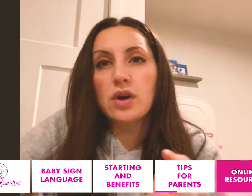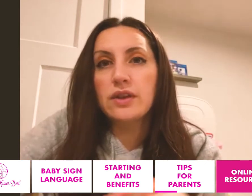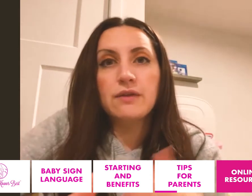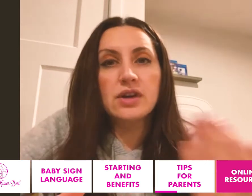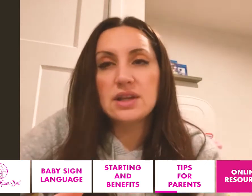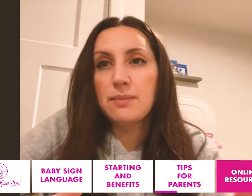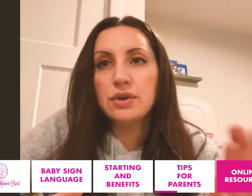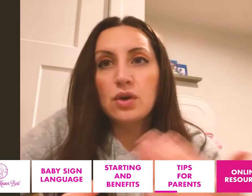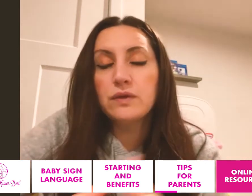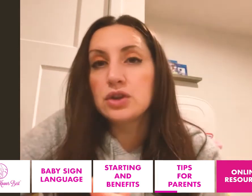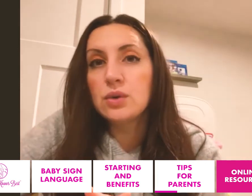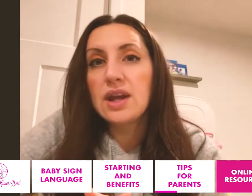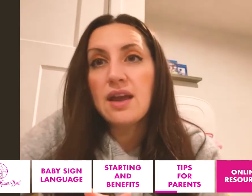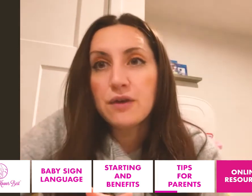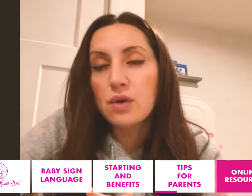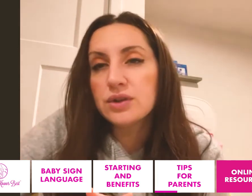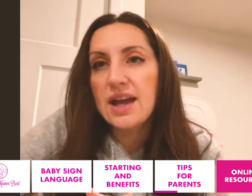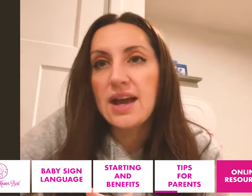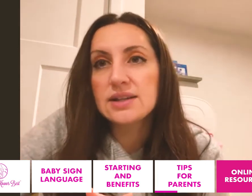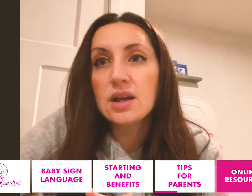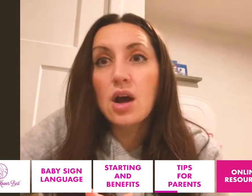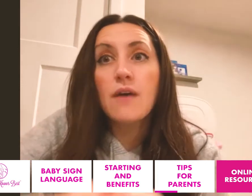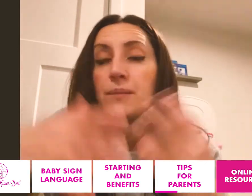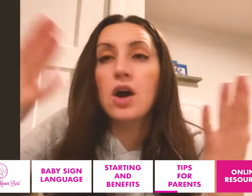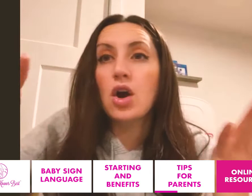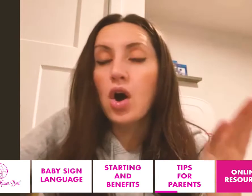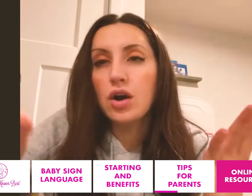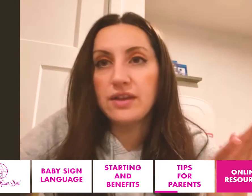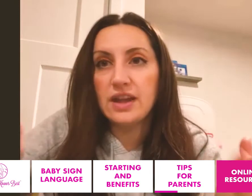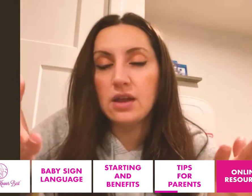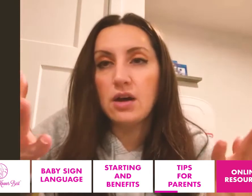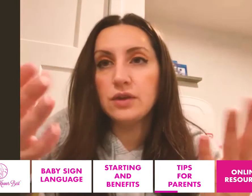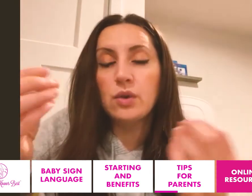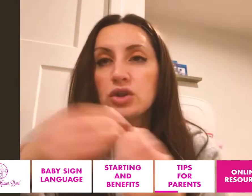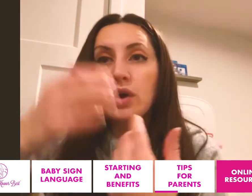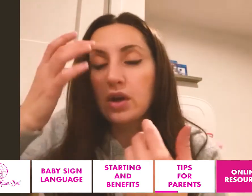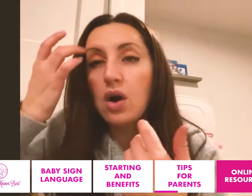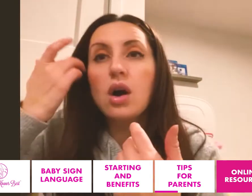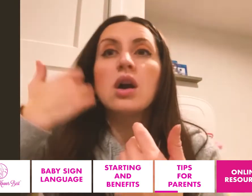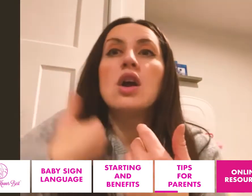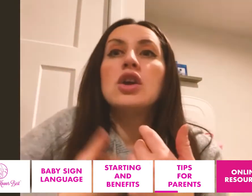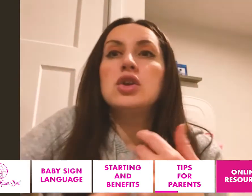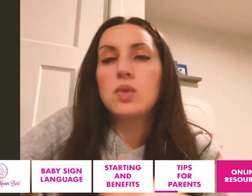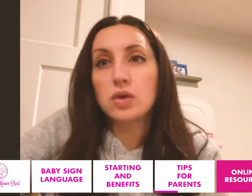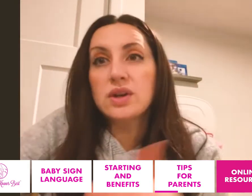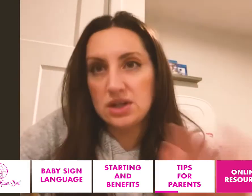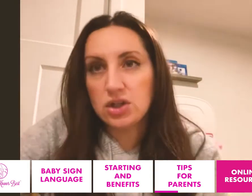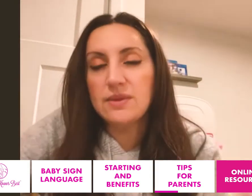Like, for example, if the 2.5-year-old has a car that they love, a toy car, you can teach them the sign